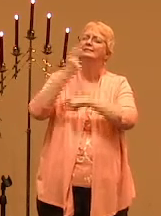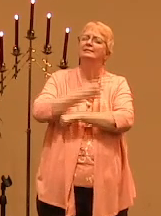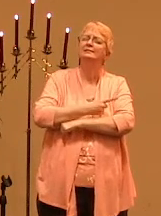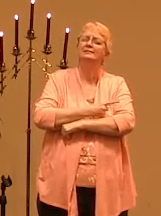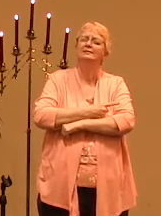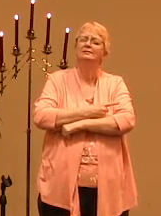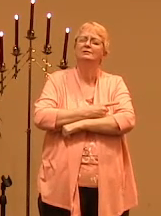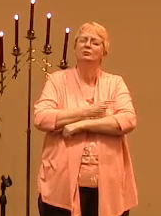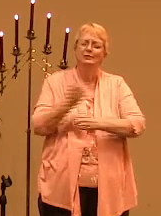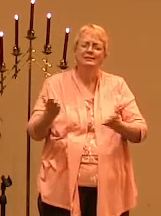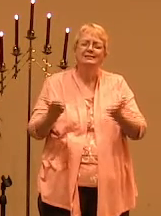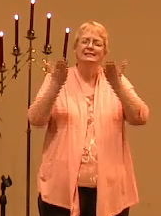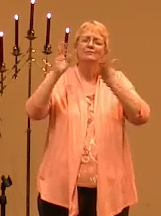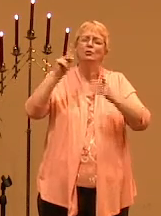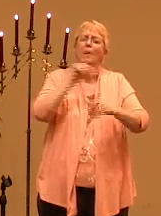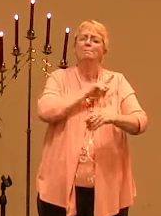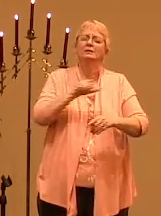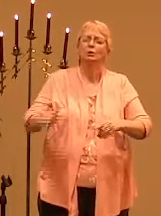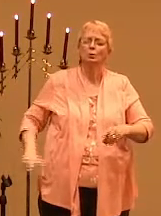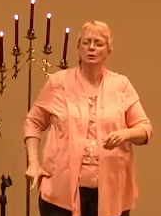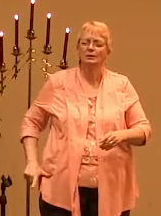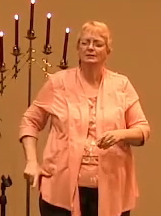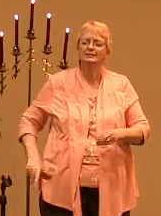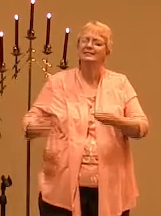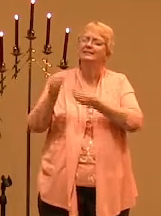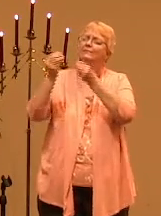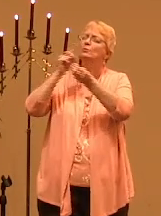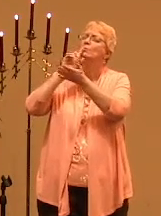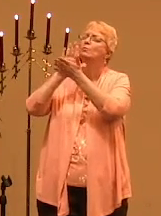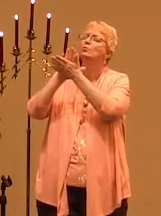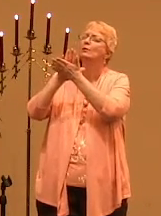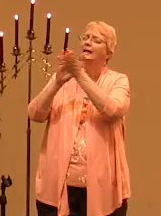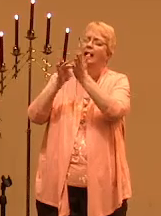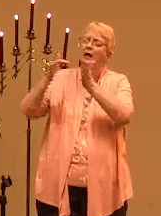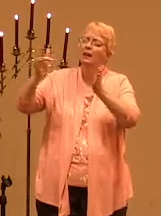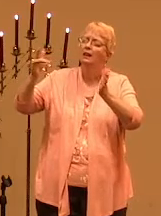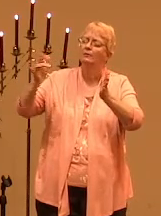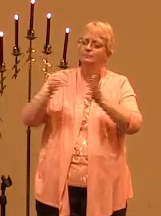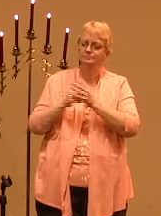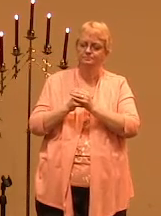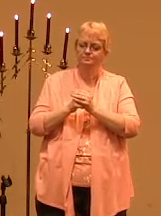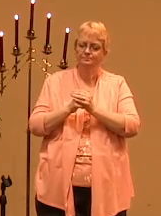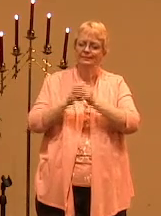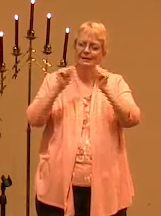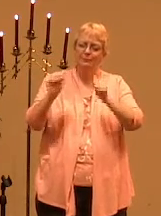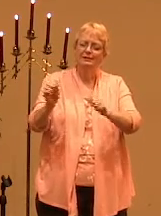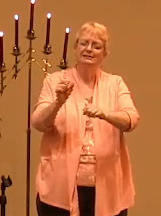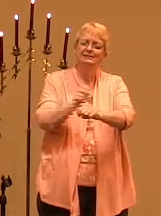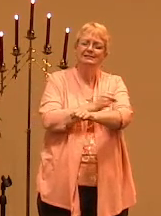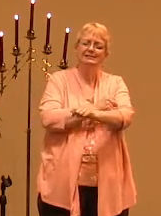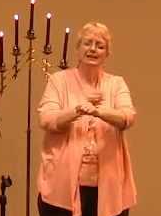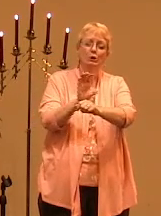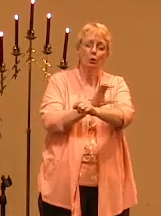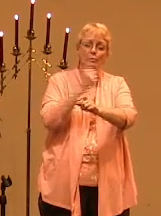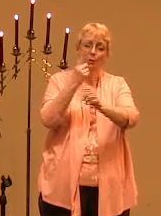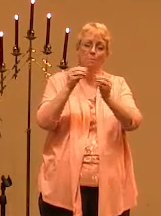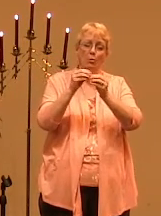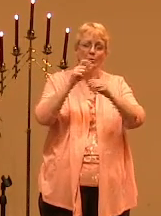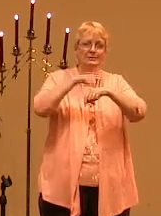to exalt you today, to give you praise and glory. Could we sing that chorus one more